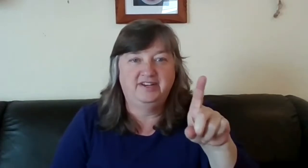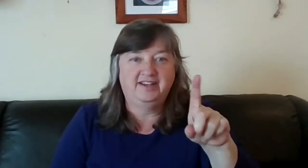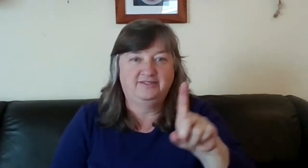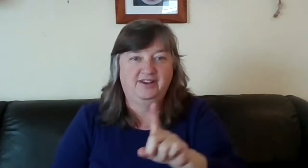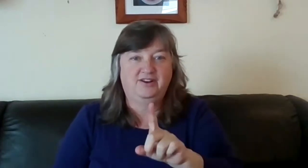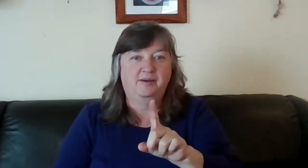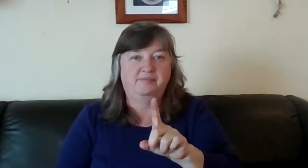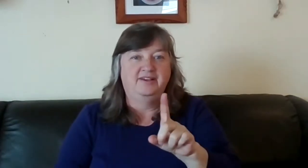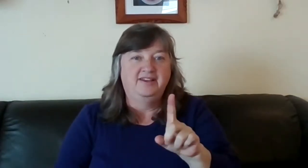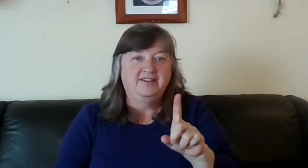index finger up,